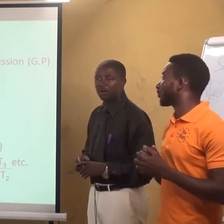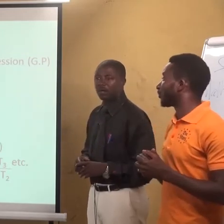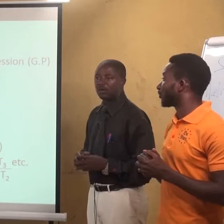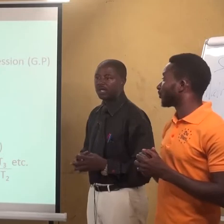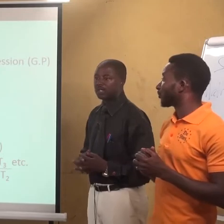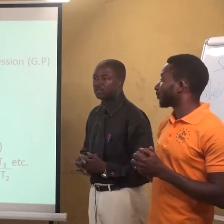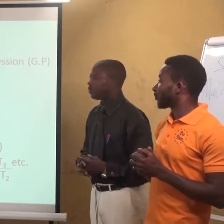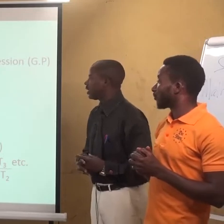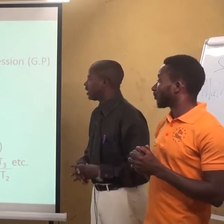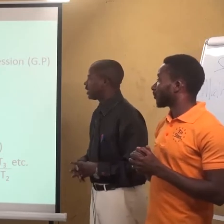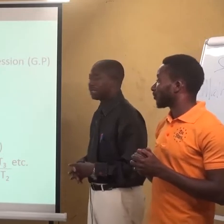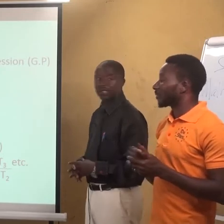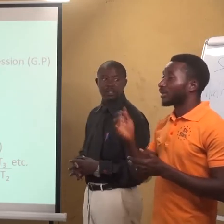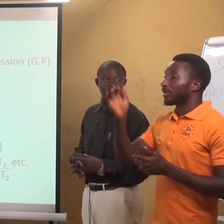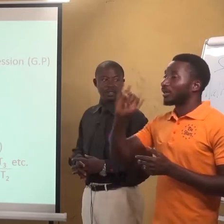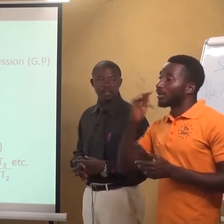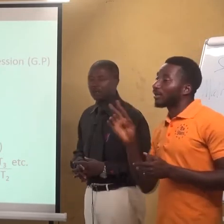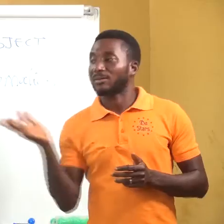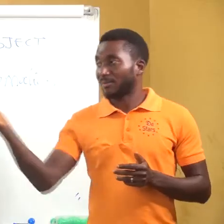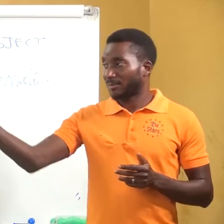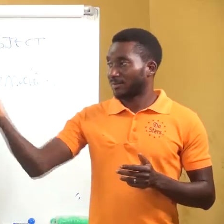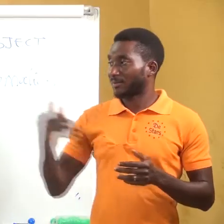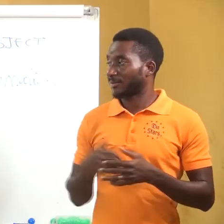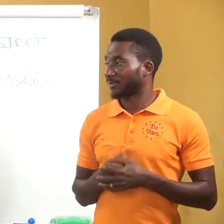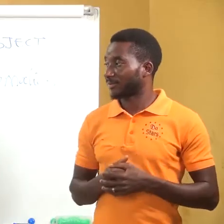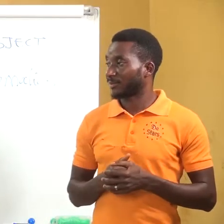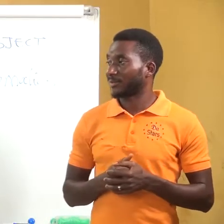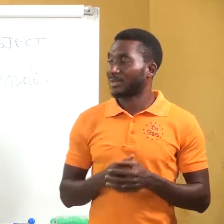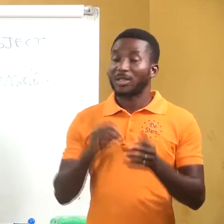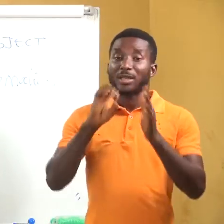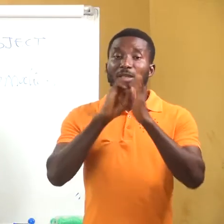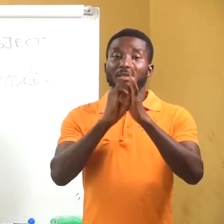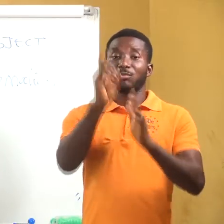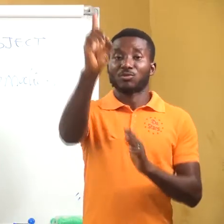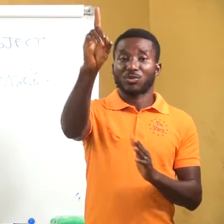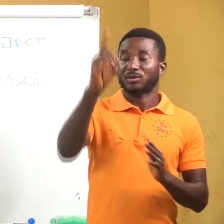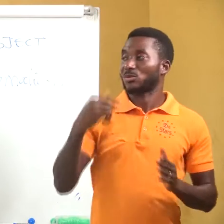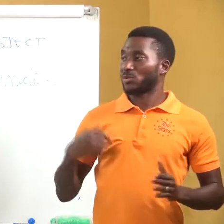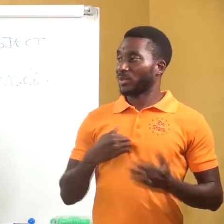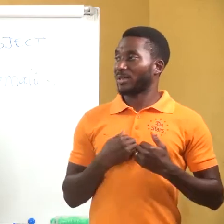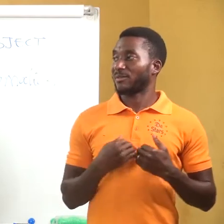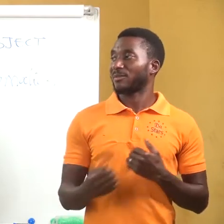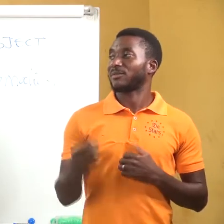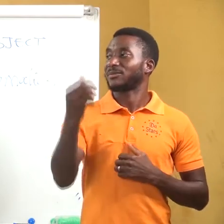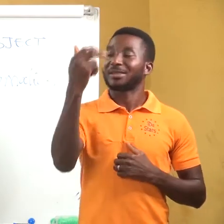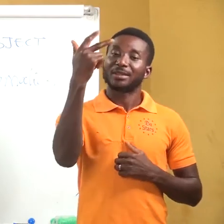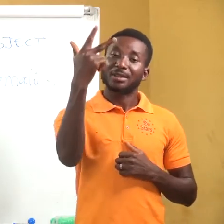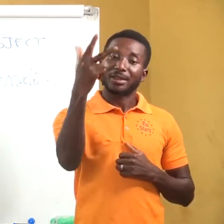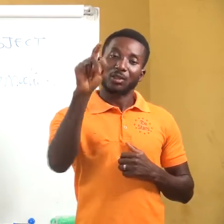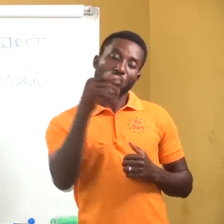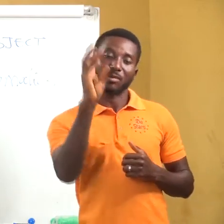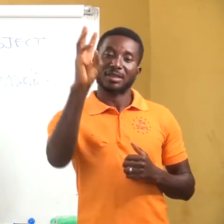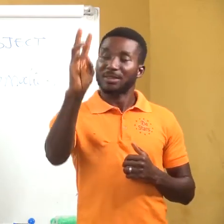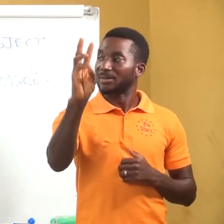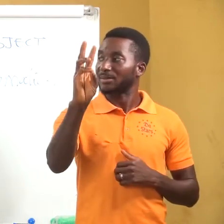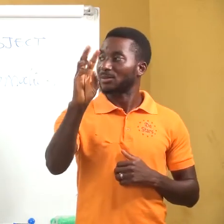their common ratio indicated. Example 1. We have 3,